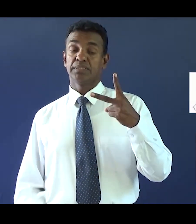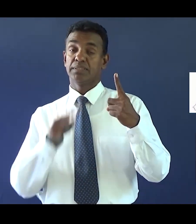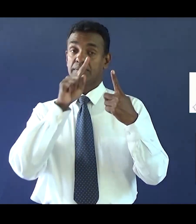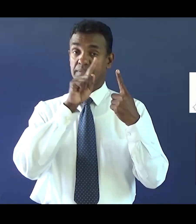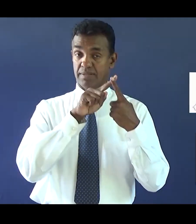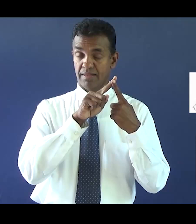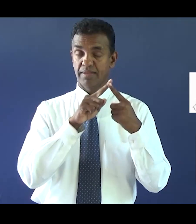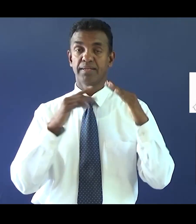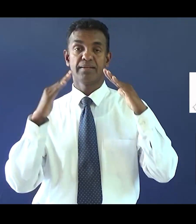Education.